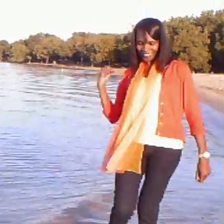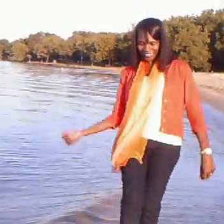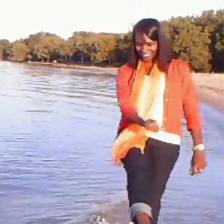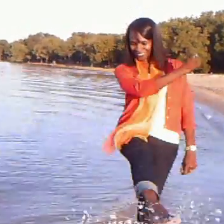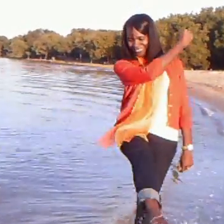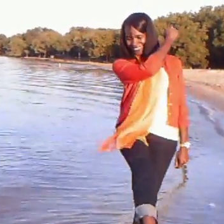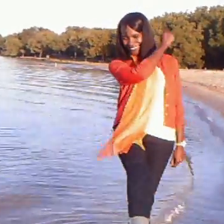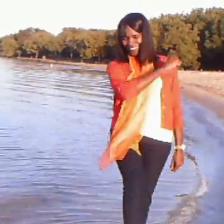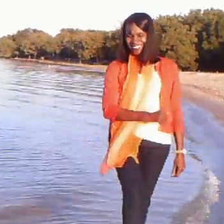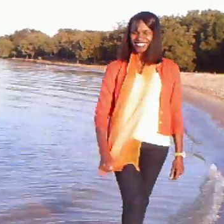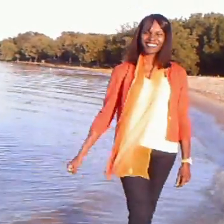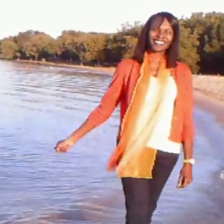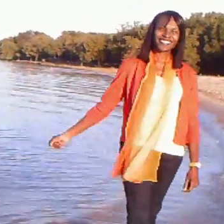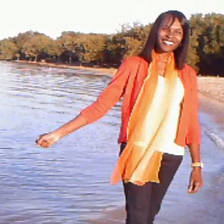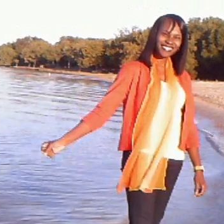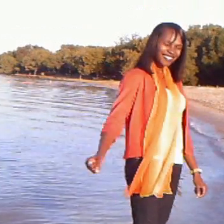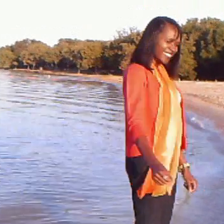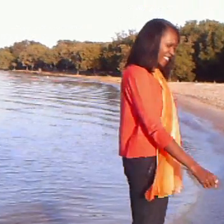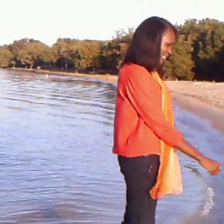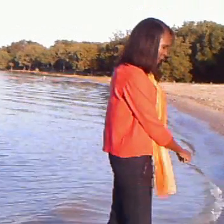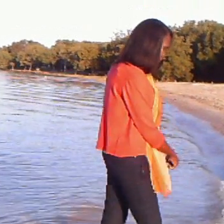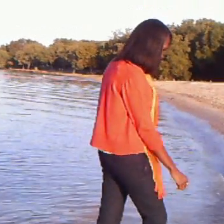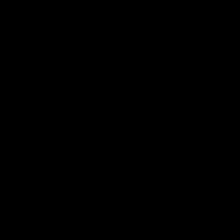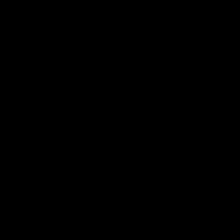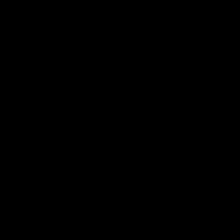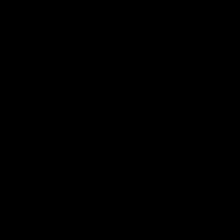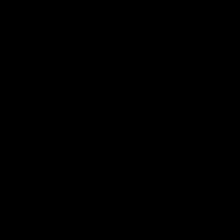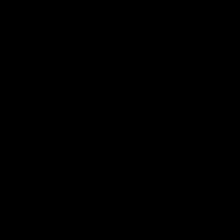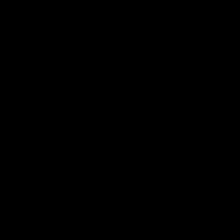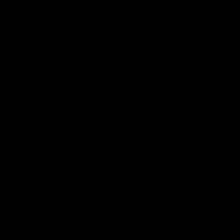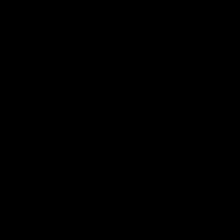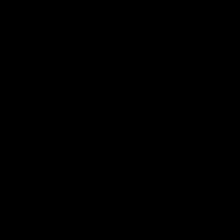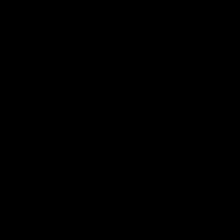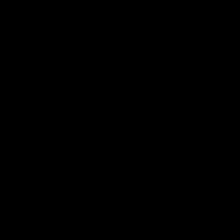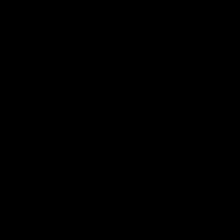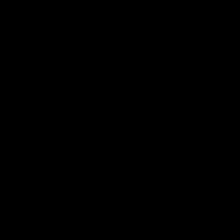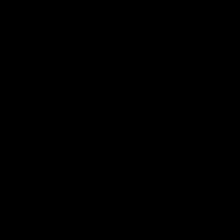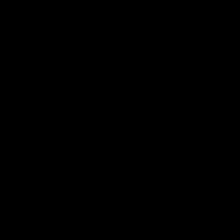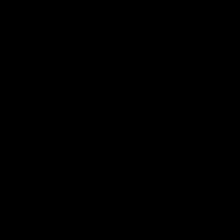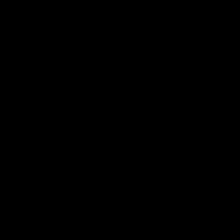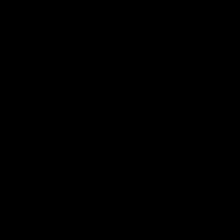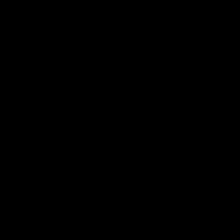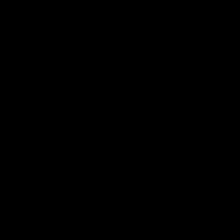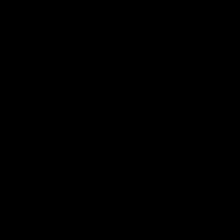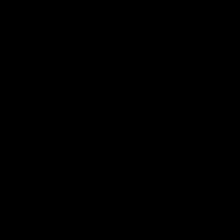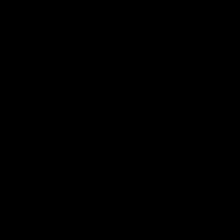wide open We're arms wide open Amen.